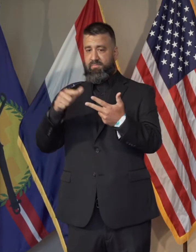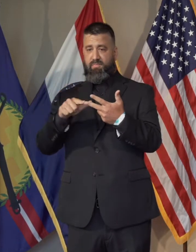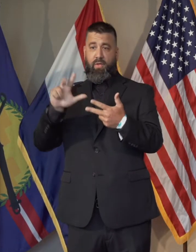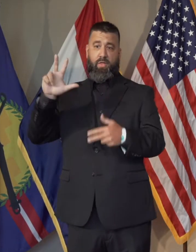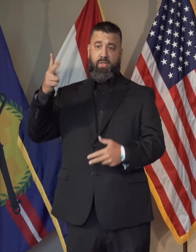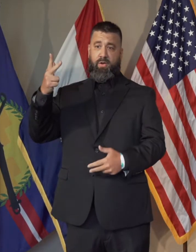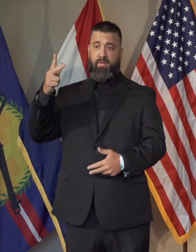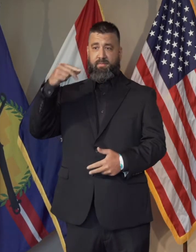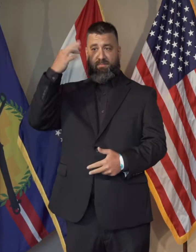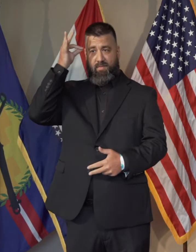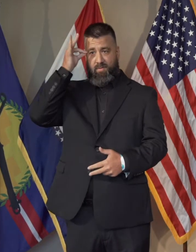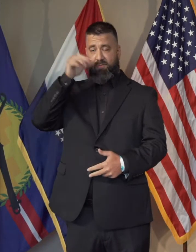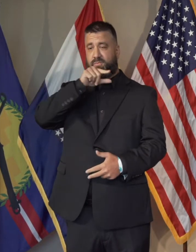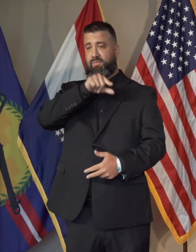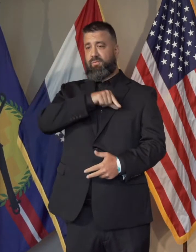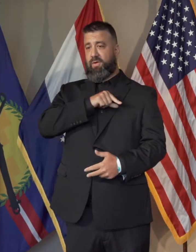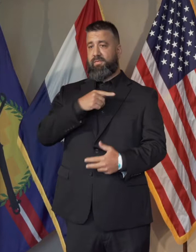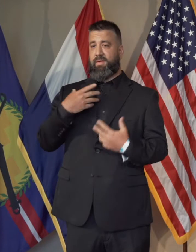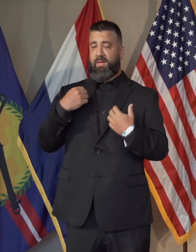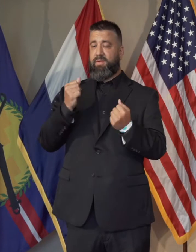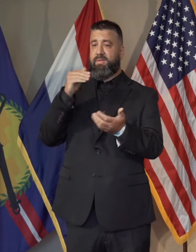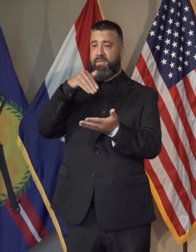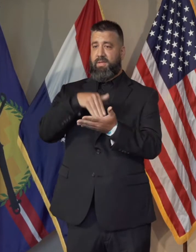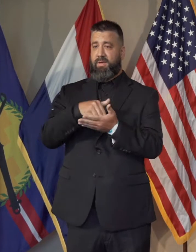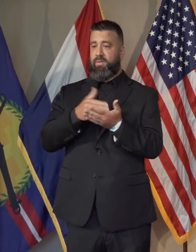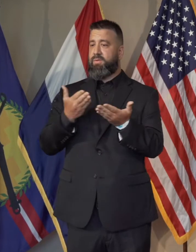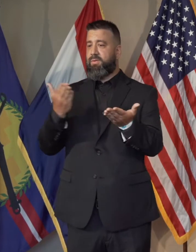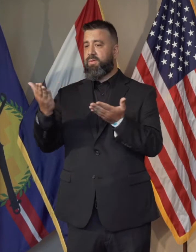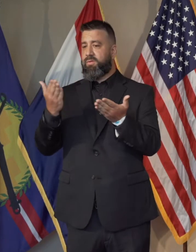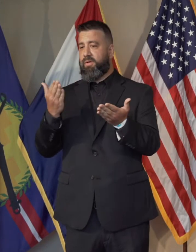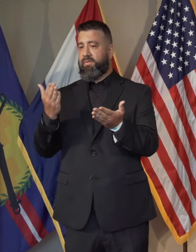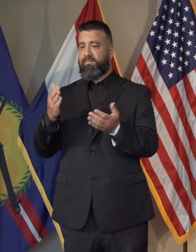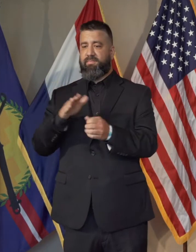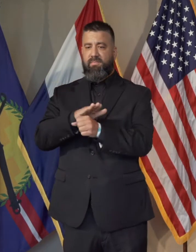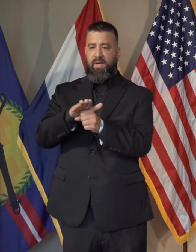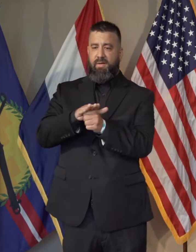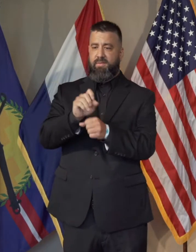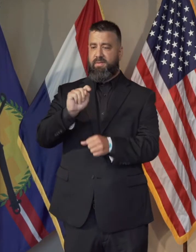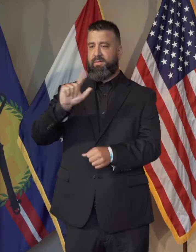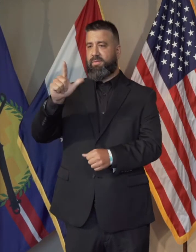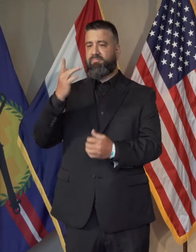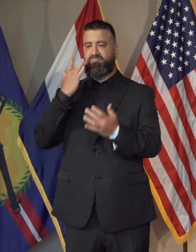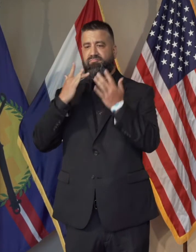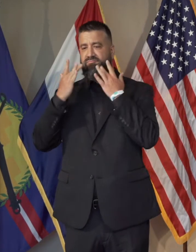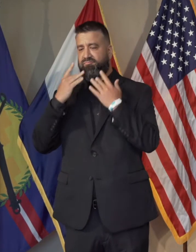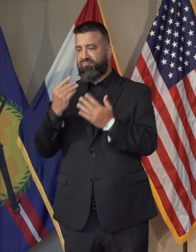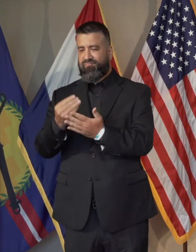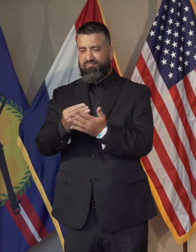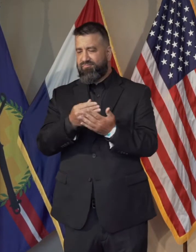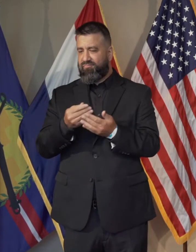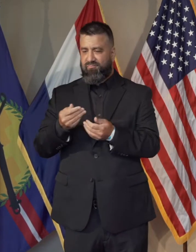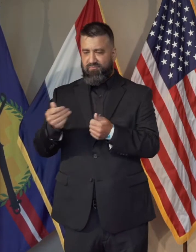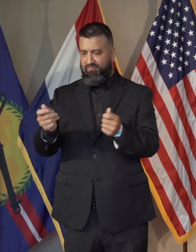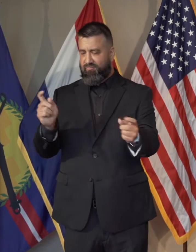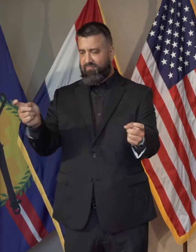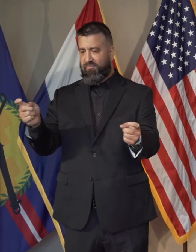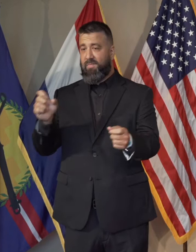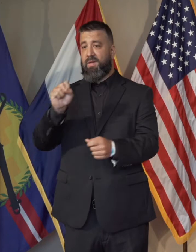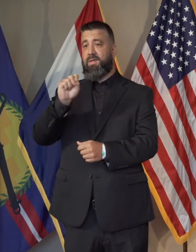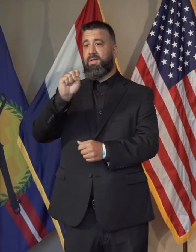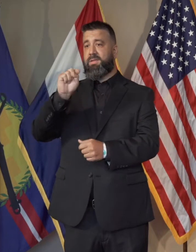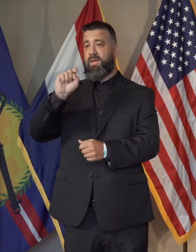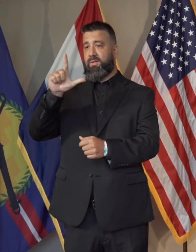in underserved areas in St. Louis County during the COVID-19 pandemic. St. Louis County has awarded Affinia Healthcare